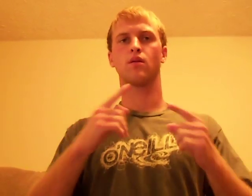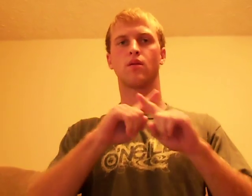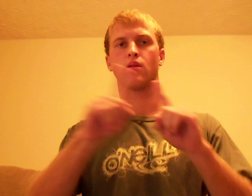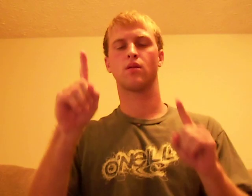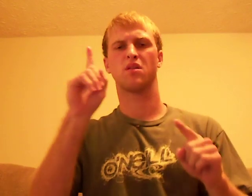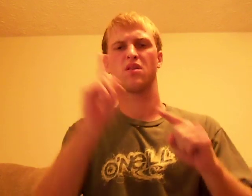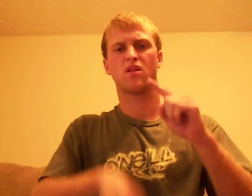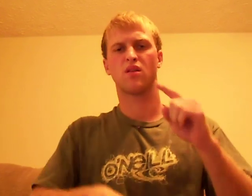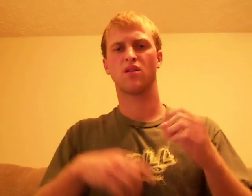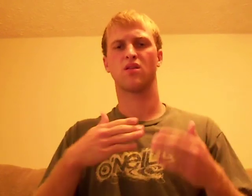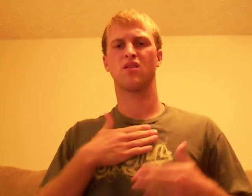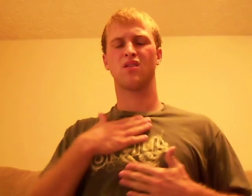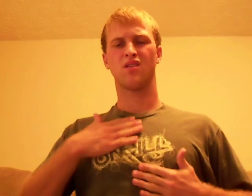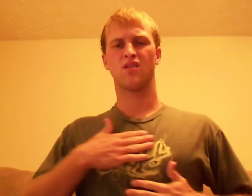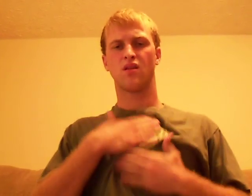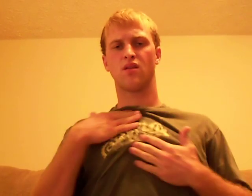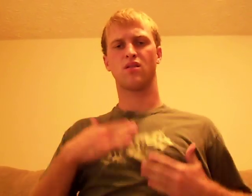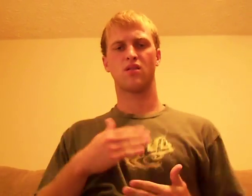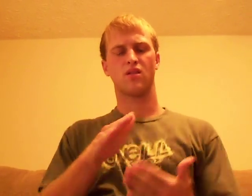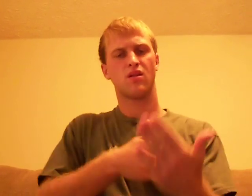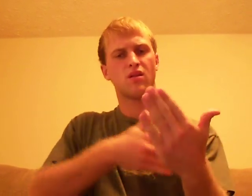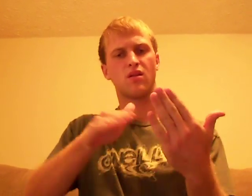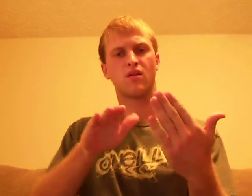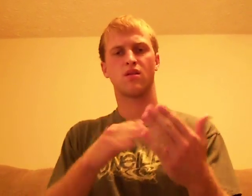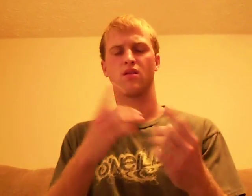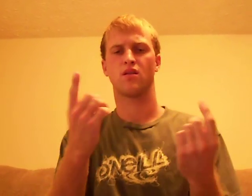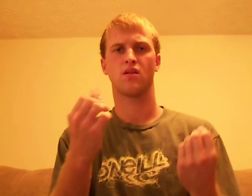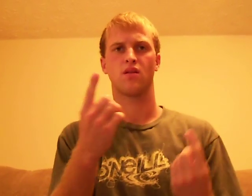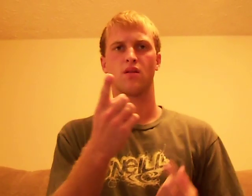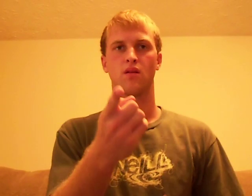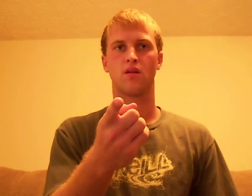you don't really care for music, do you?